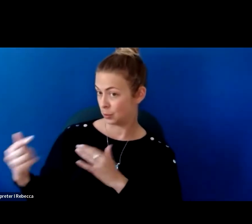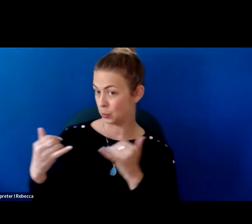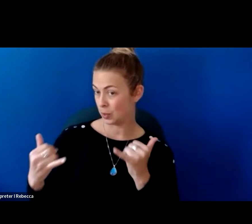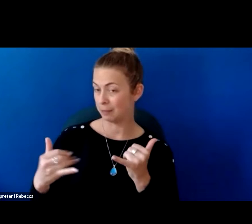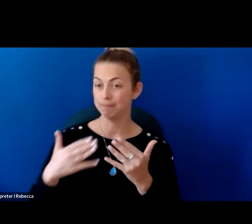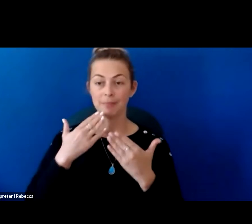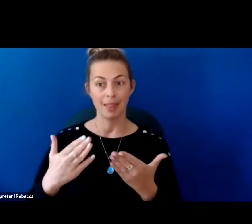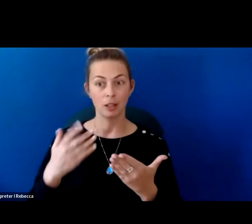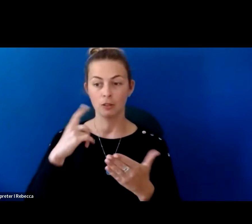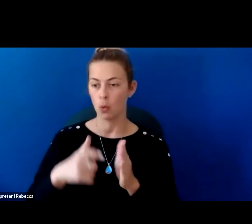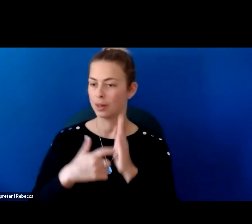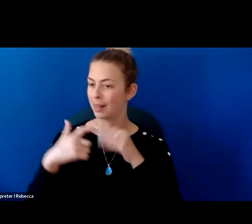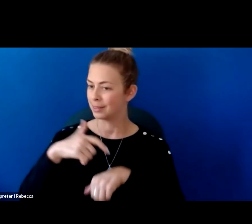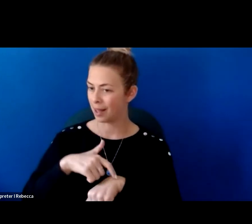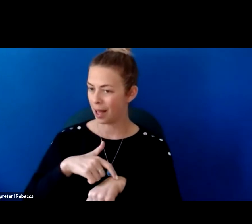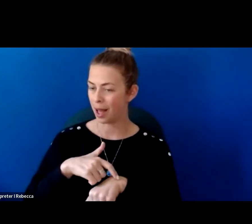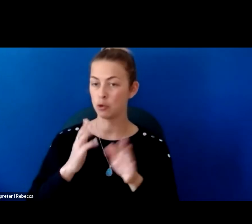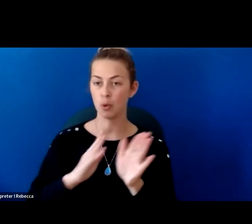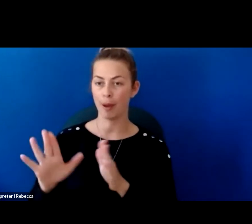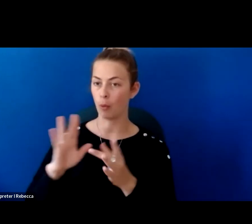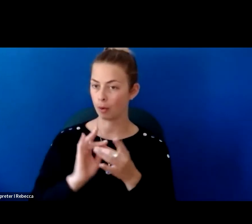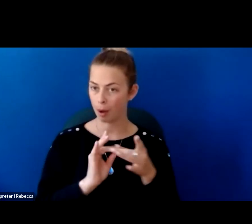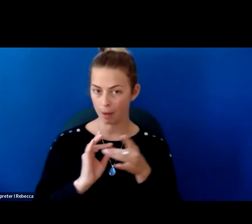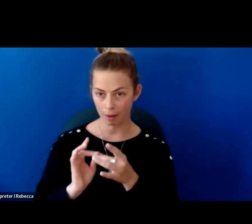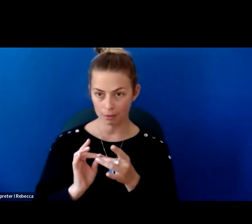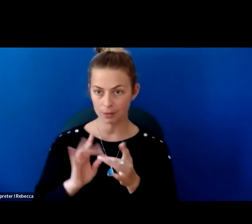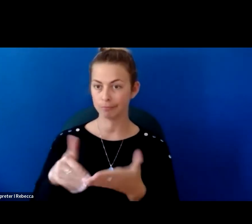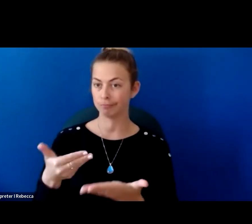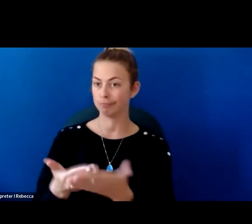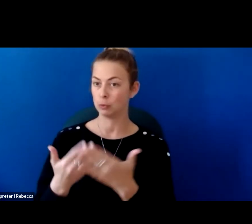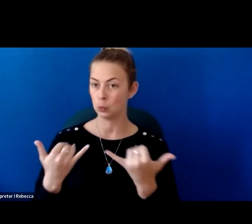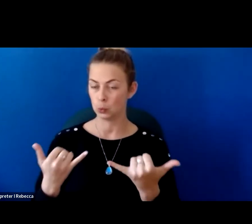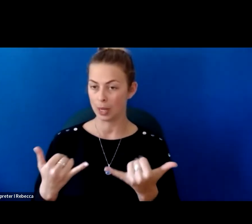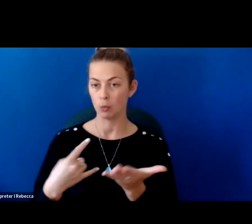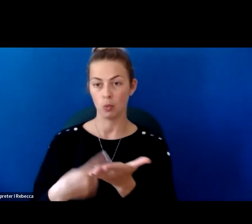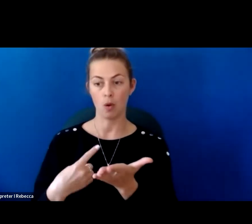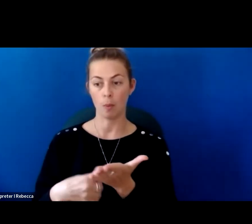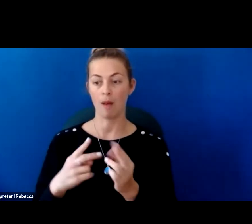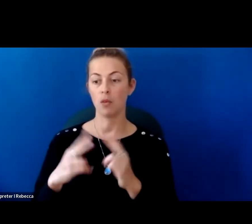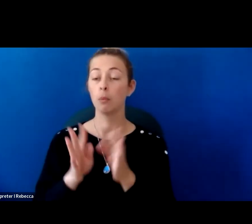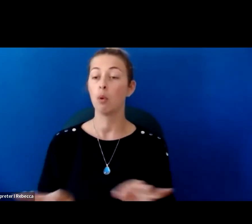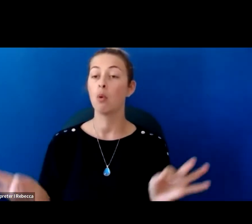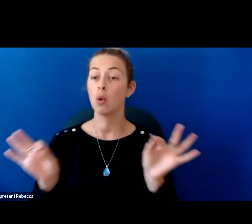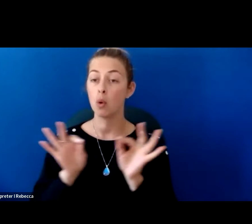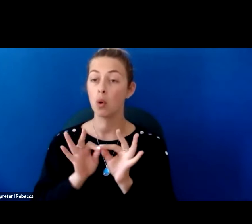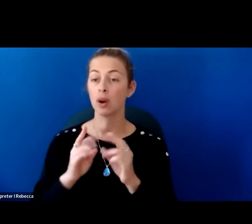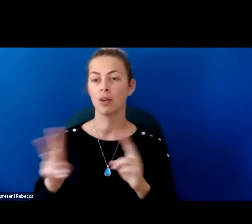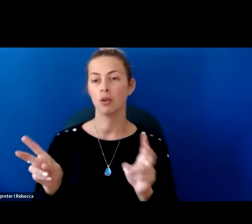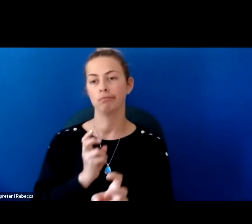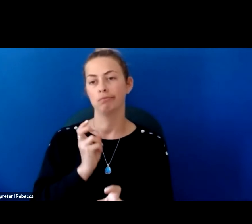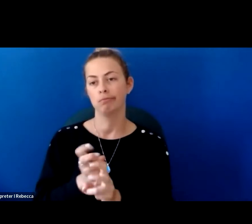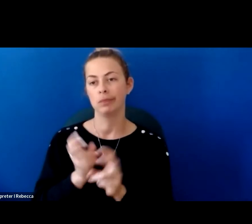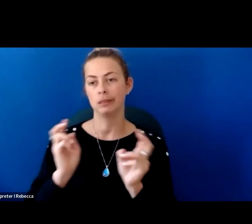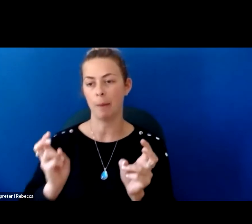taking time out of their busy schedules to prepare their comments and to be here today to talk about a very important and very difficult